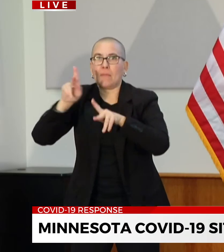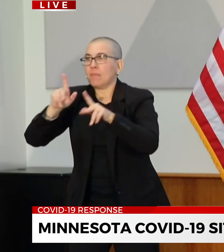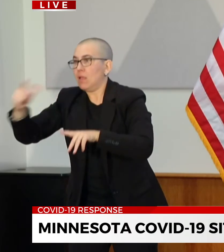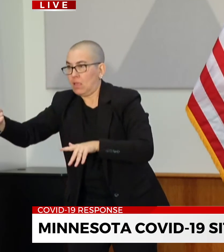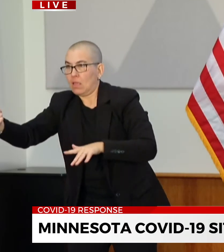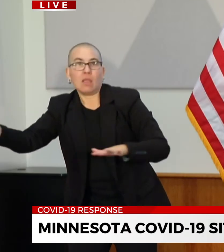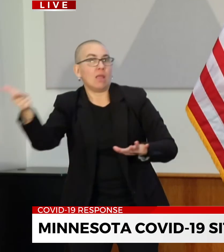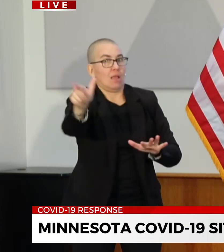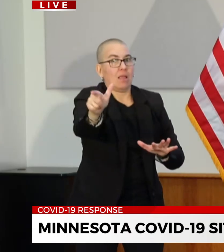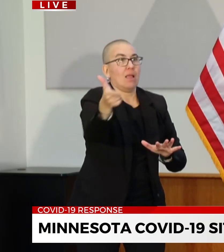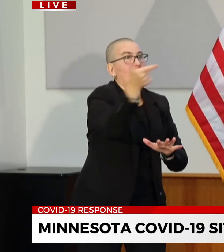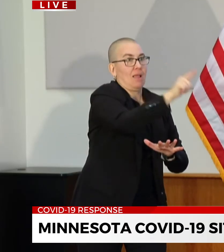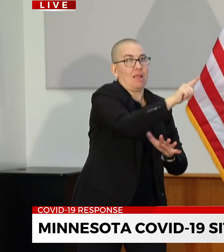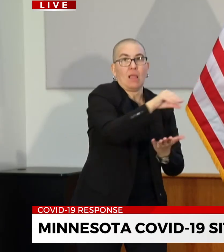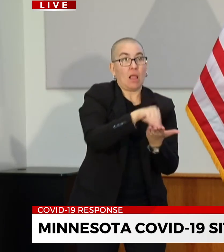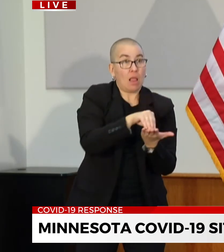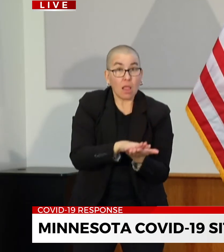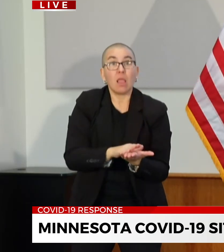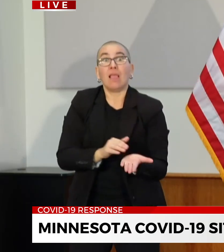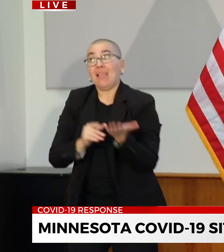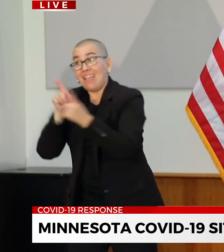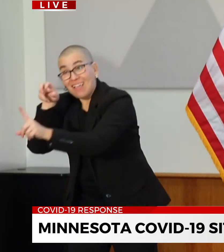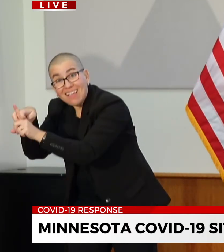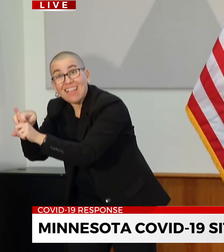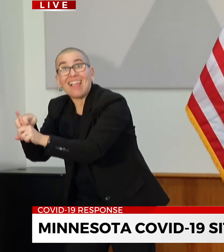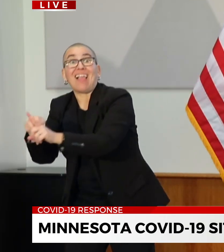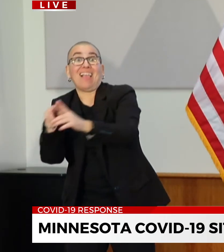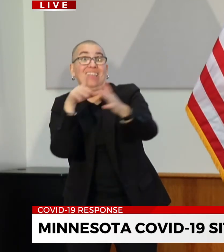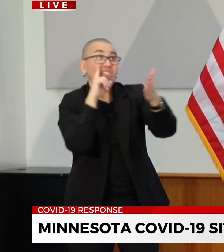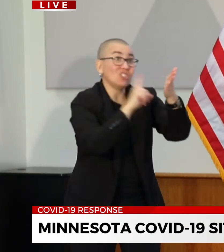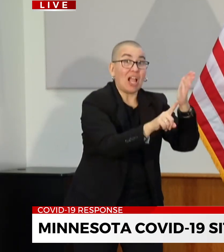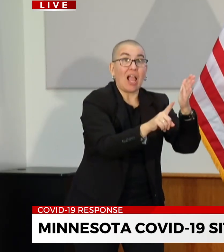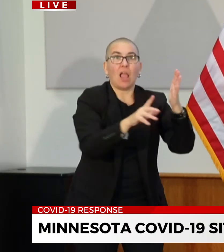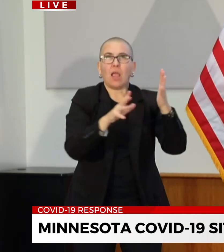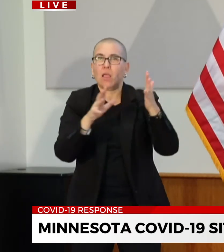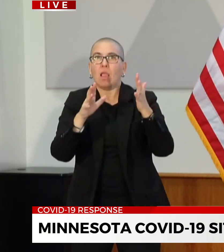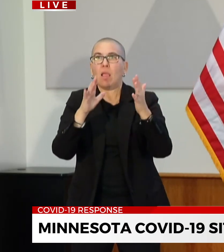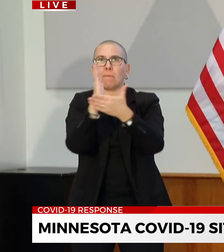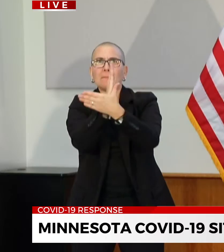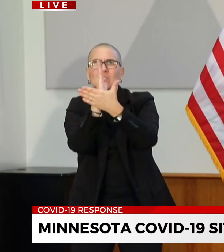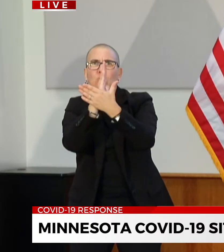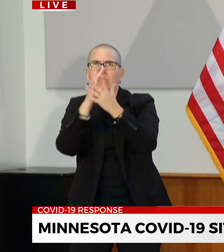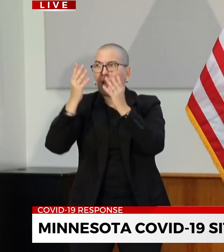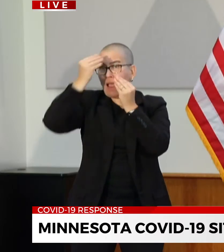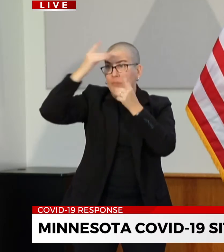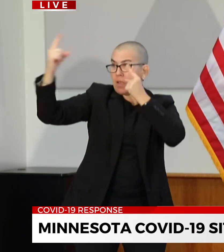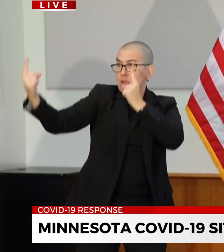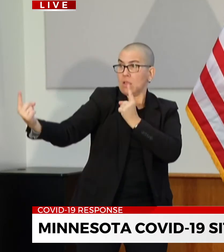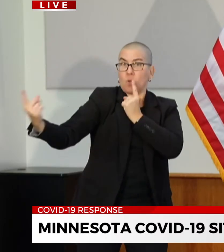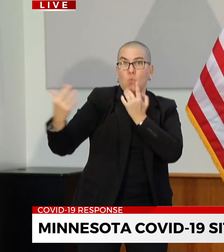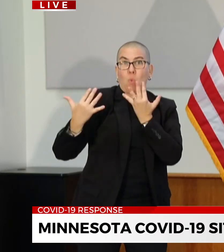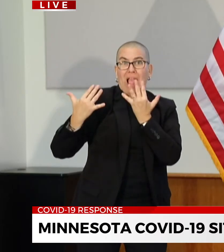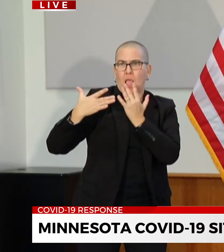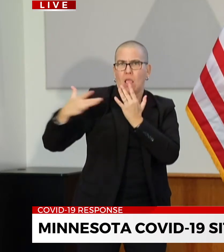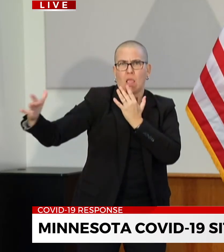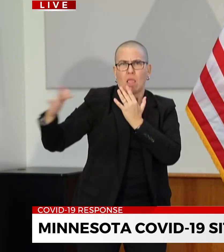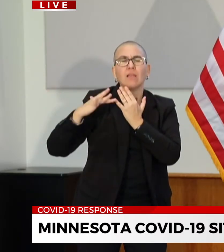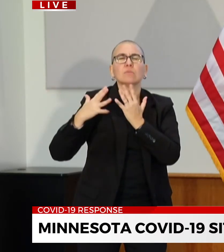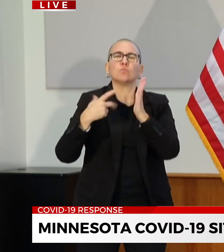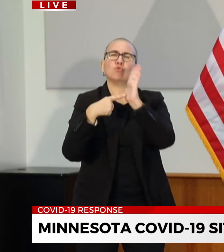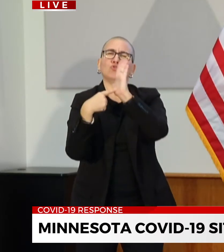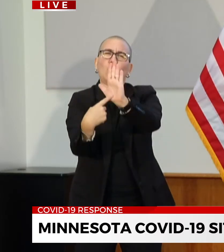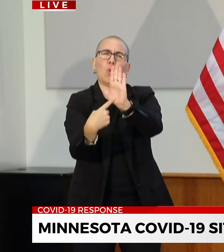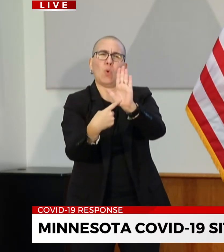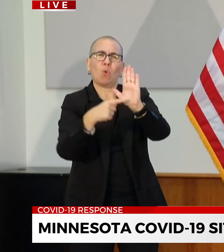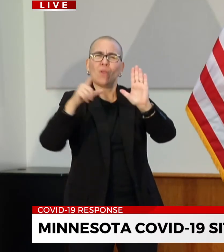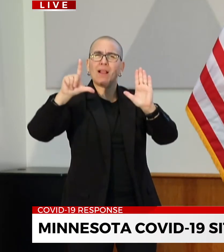have notes on the graphs or a gray area on the most recent part of the graph to indicate that lag